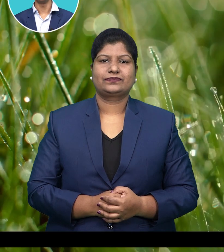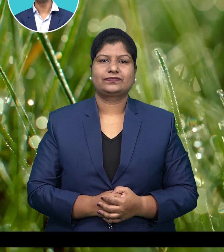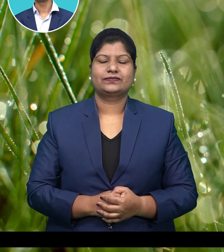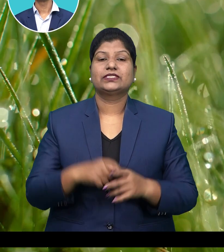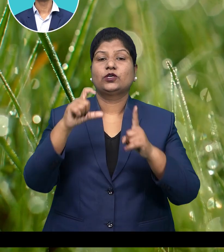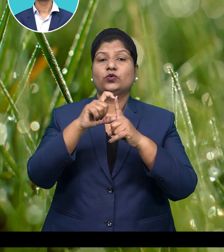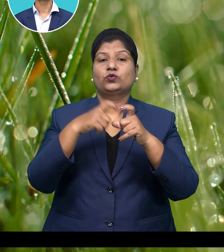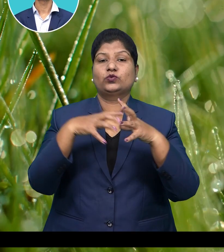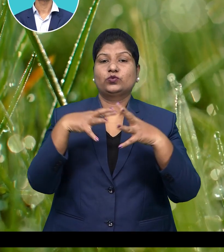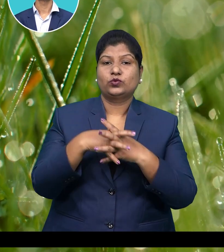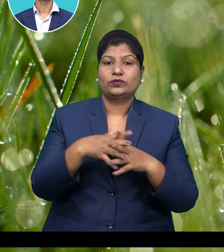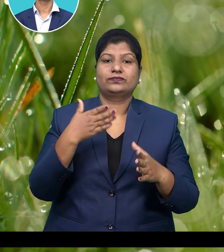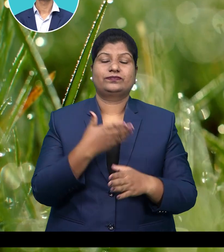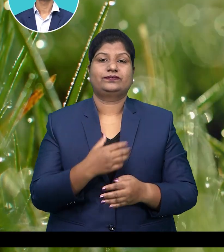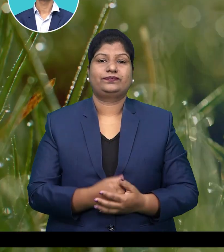dew,